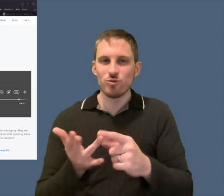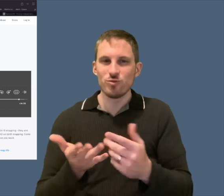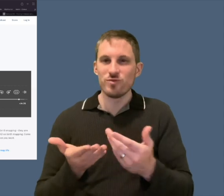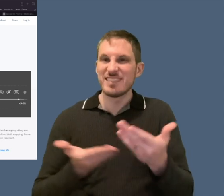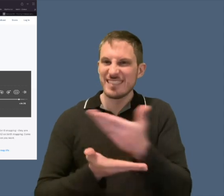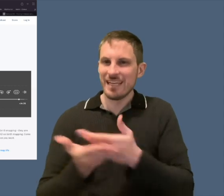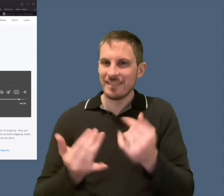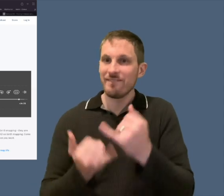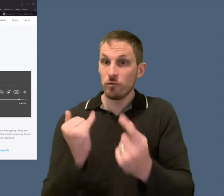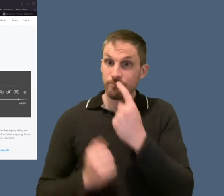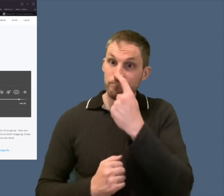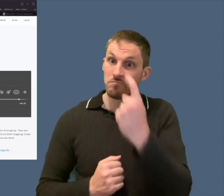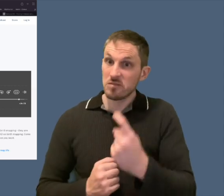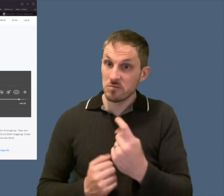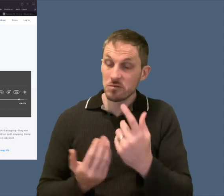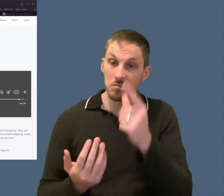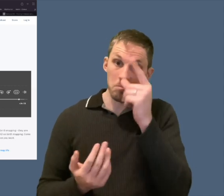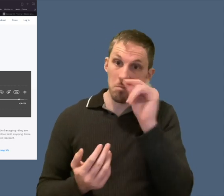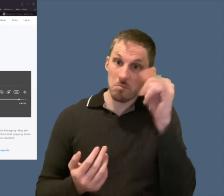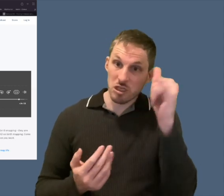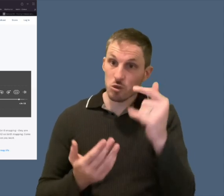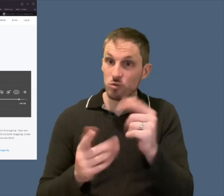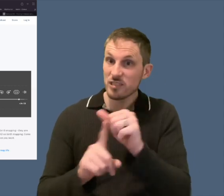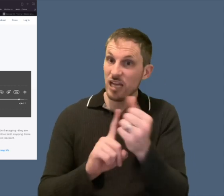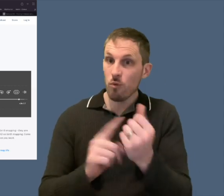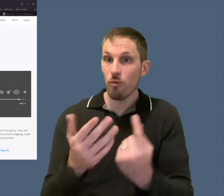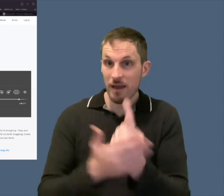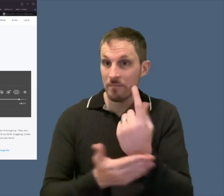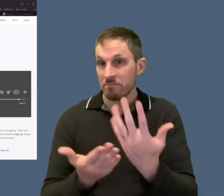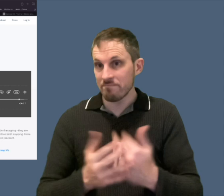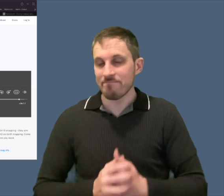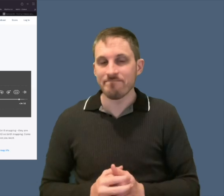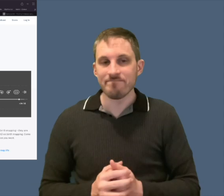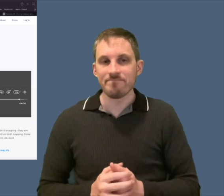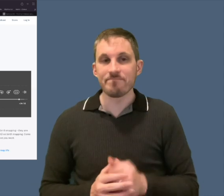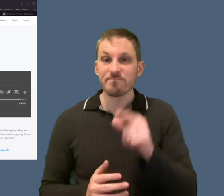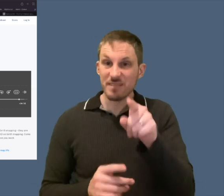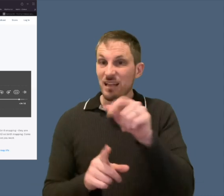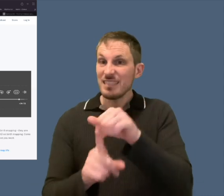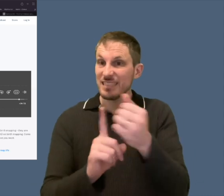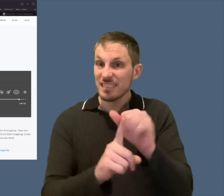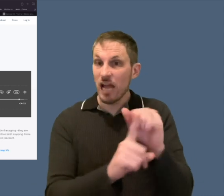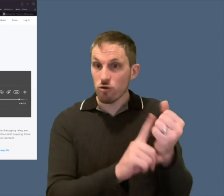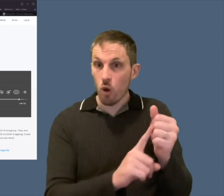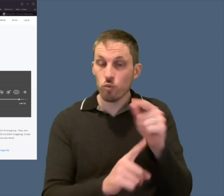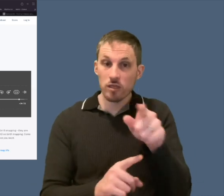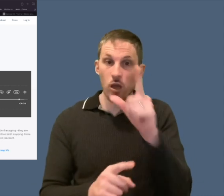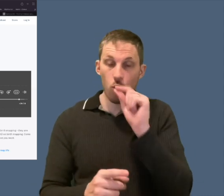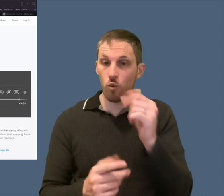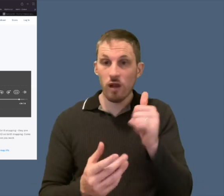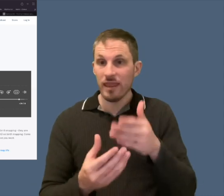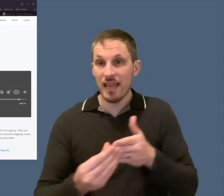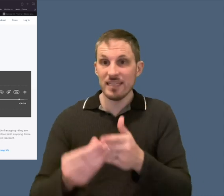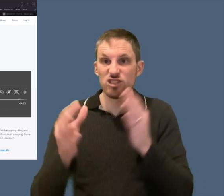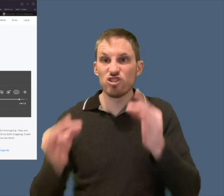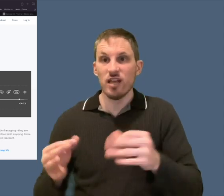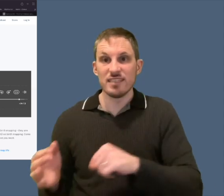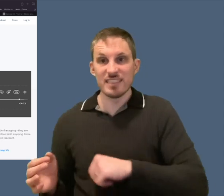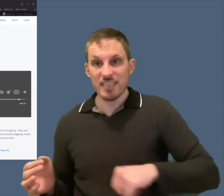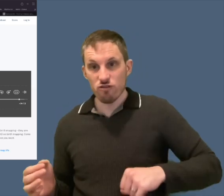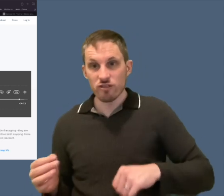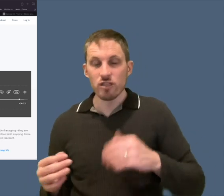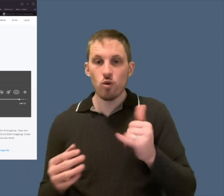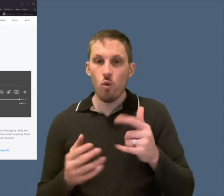pretty serious potential scenarios, and the scenarios that will lead you either to cesarean or